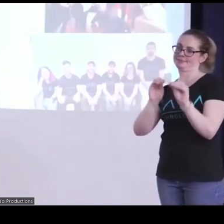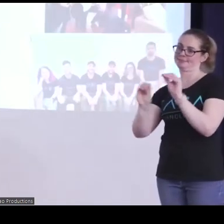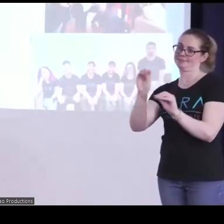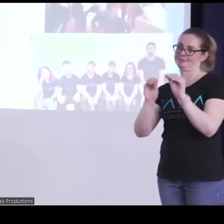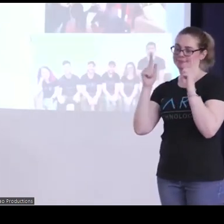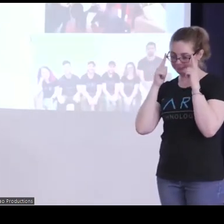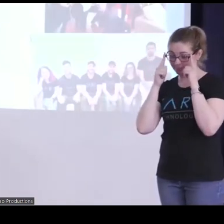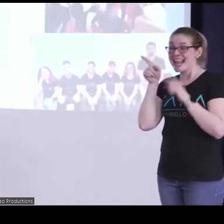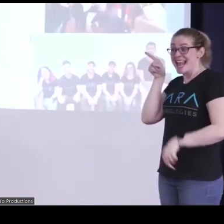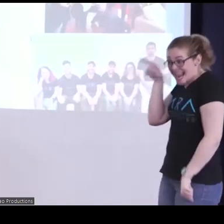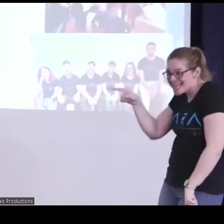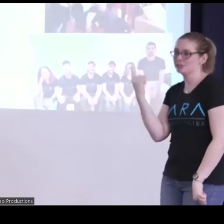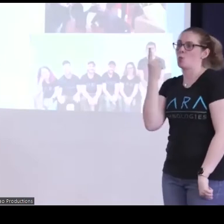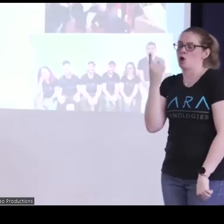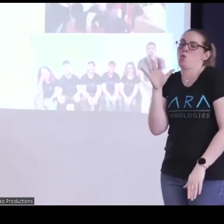Technologies is senior animator,